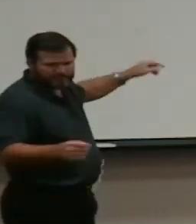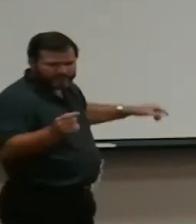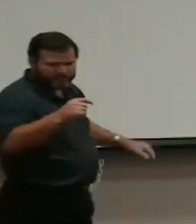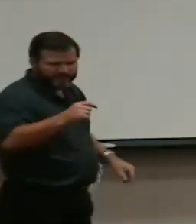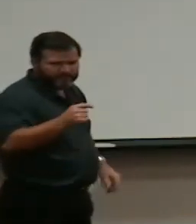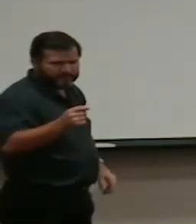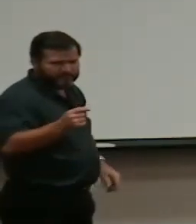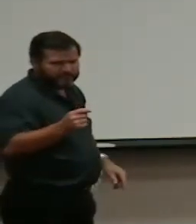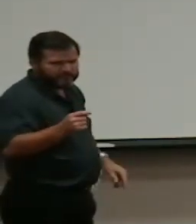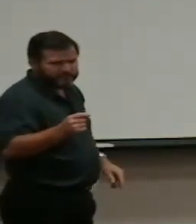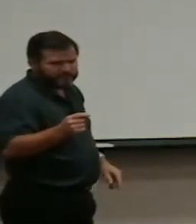Can you go back?